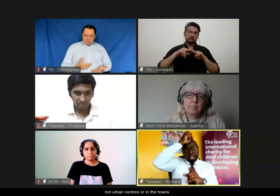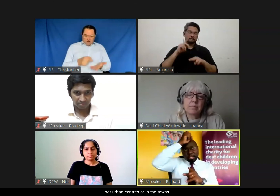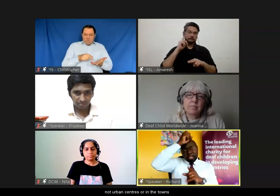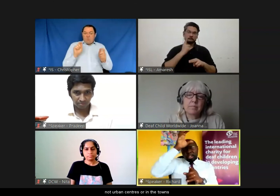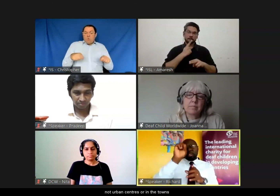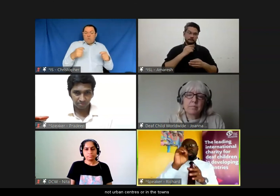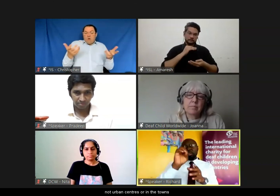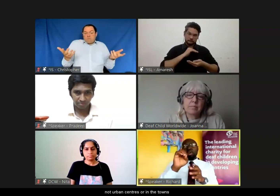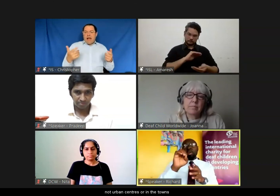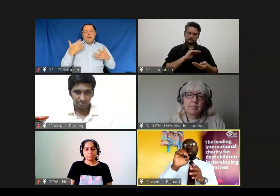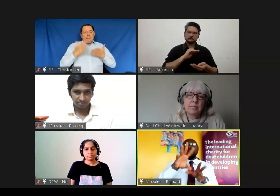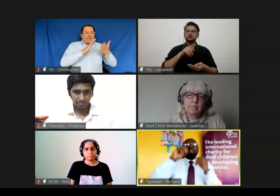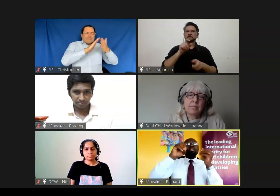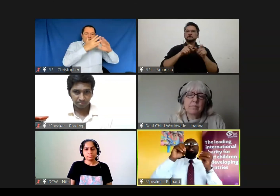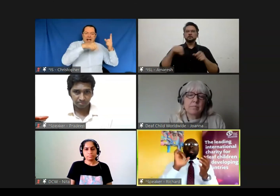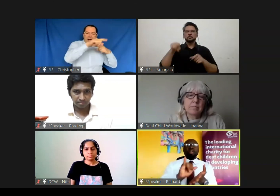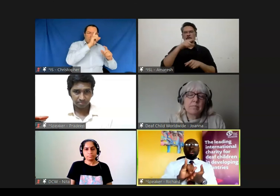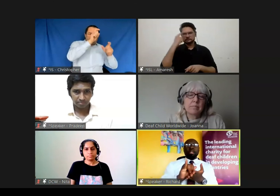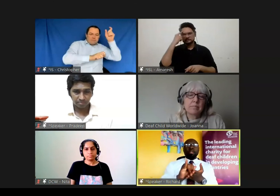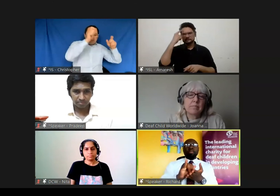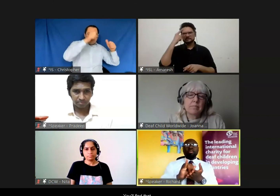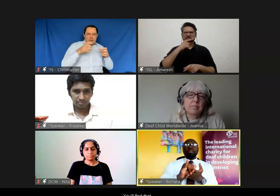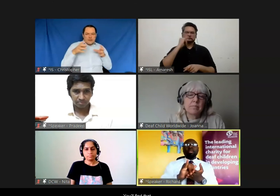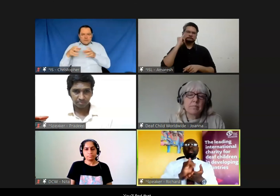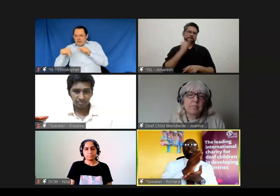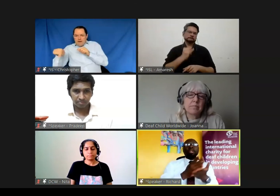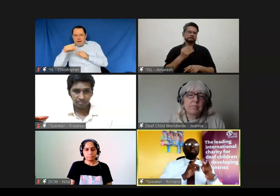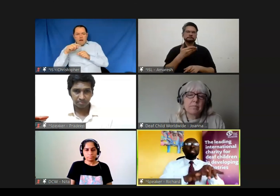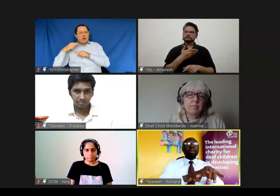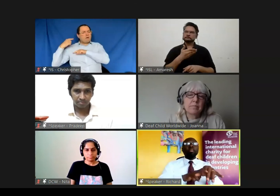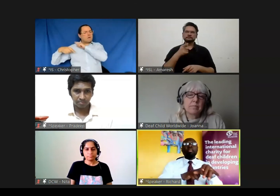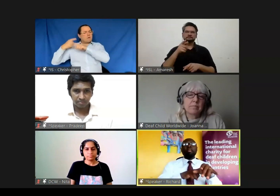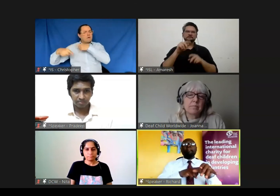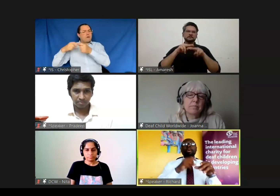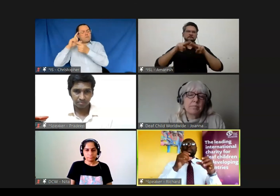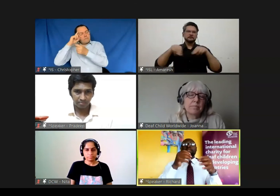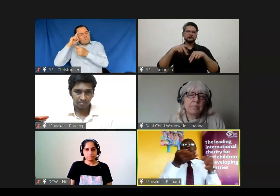towns, no, but in the villages, all that. So you'll find that